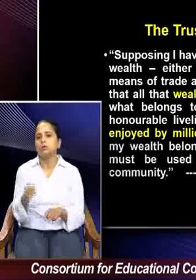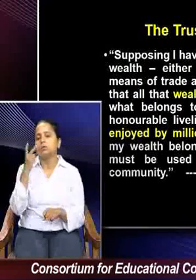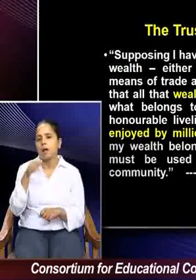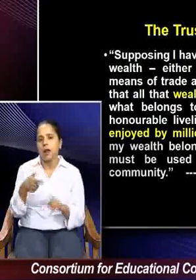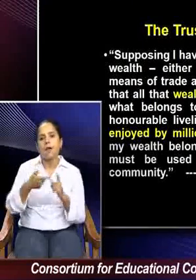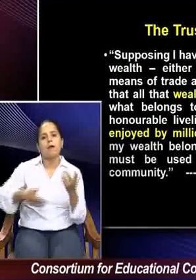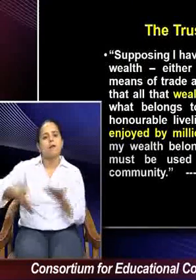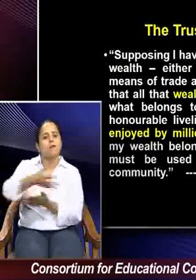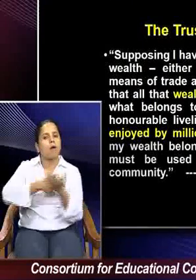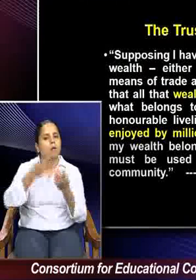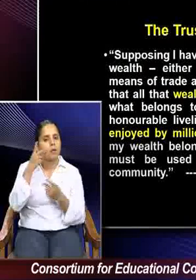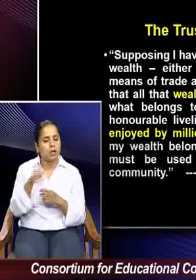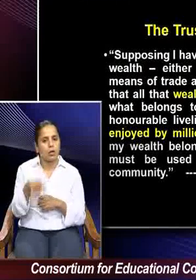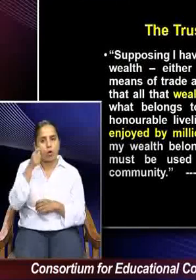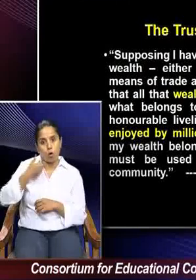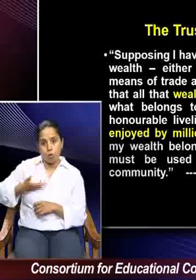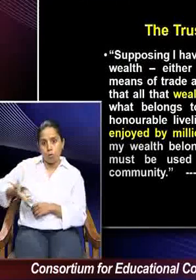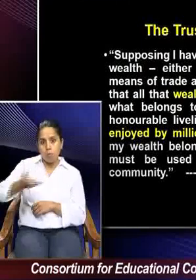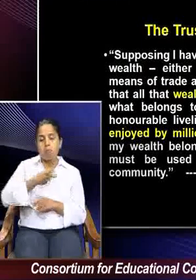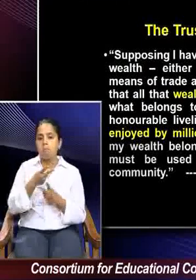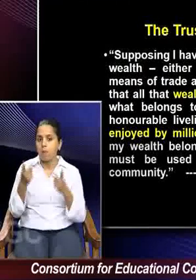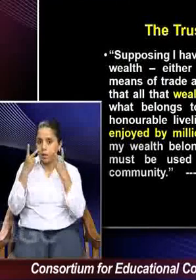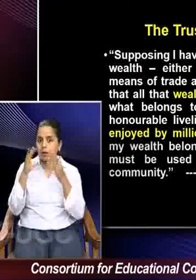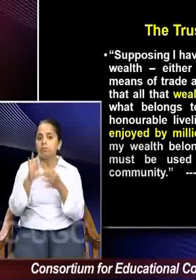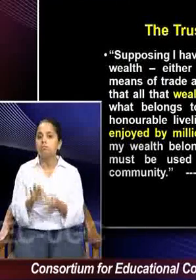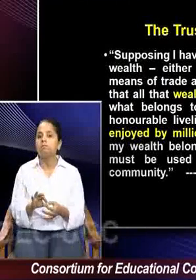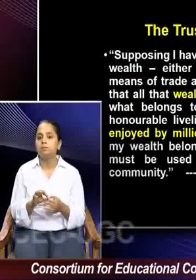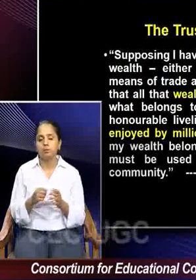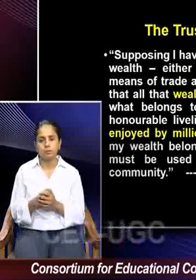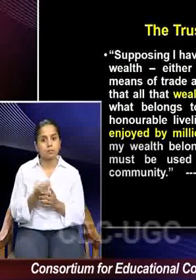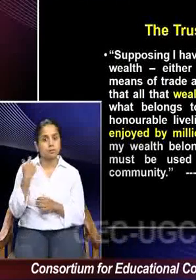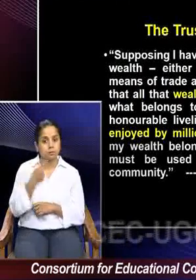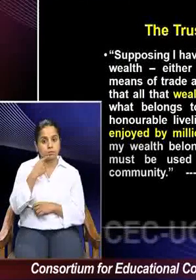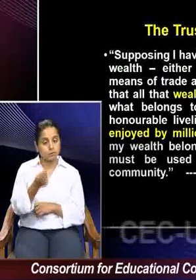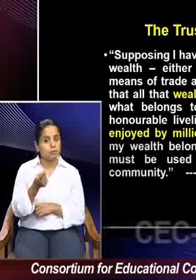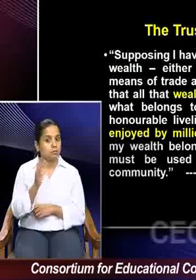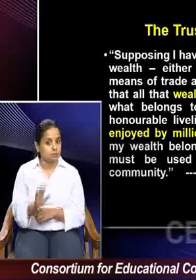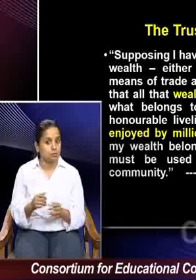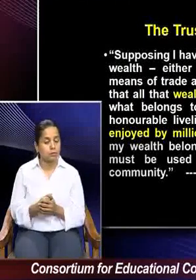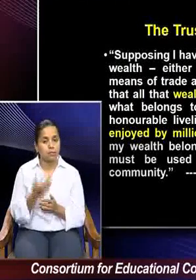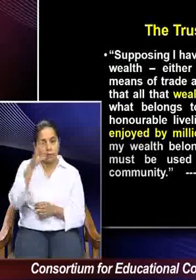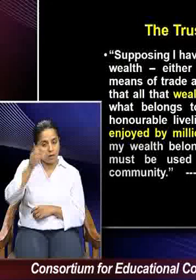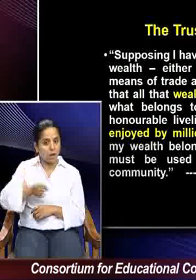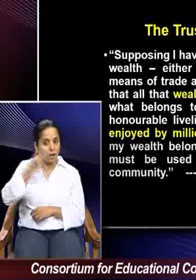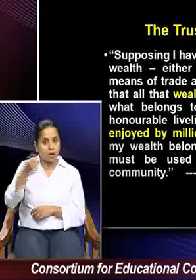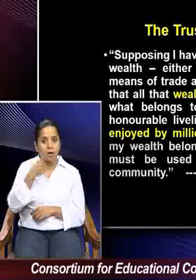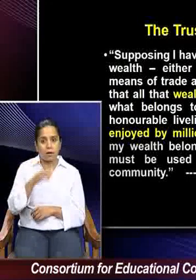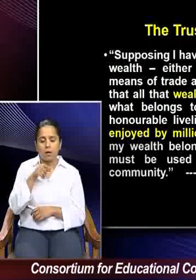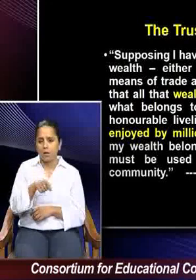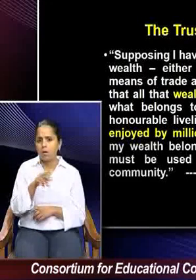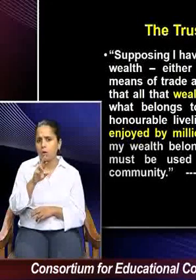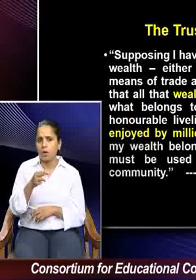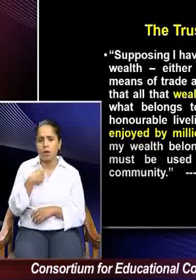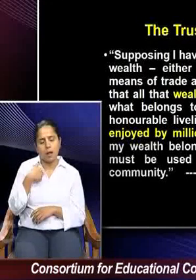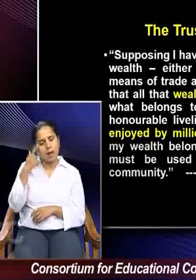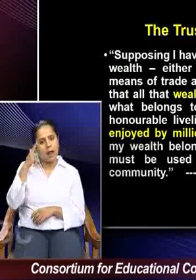environment and the human beings. It was said by Mahatma Gandhi that supposing I